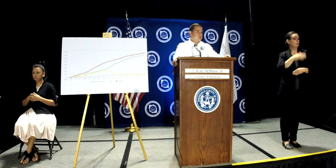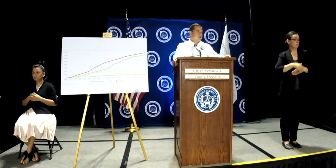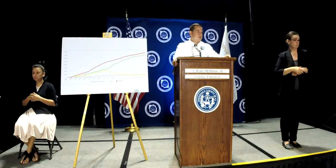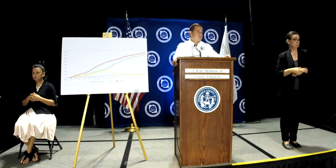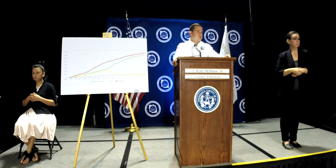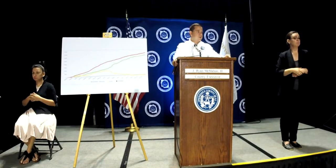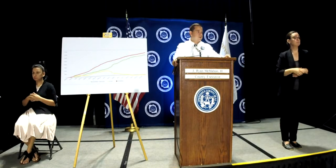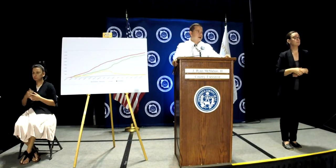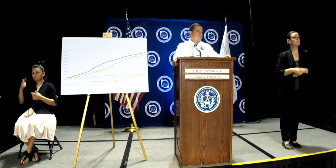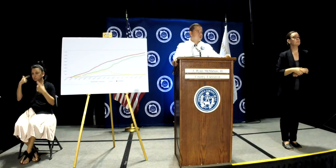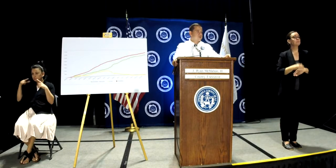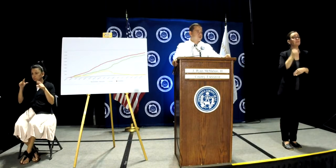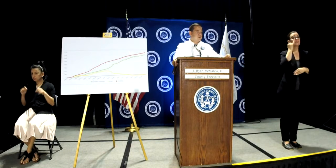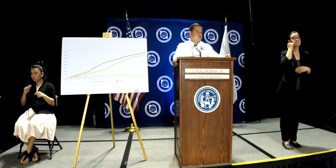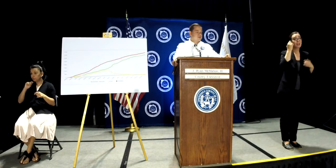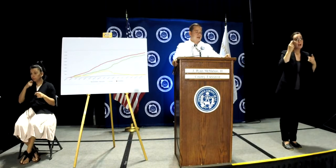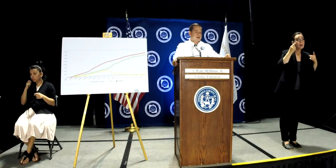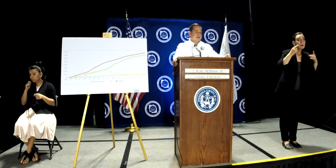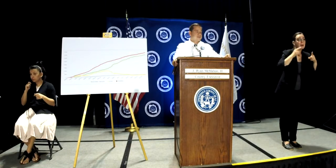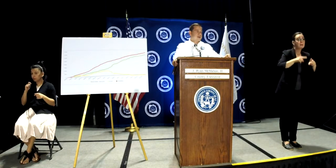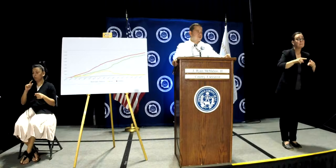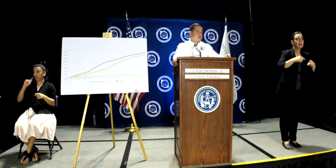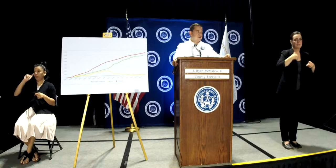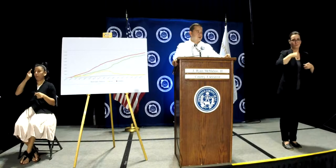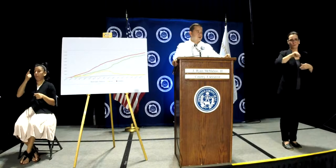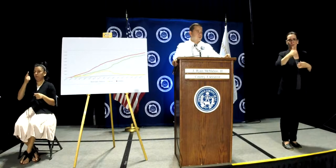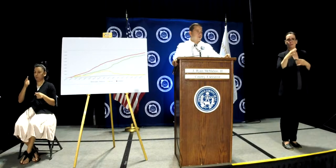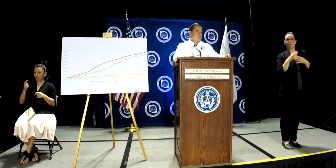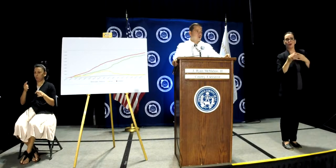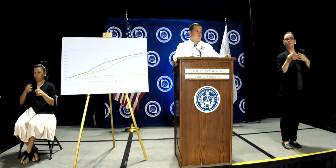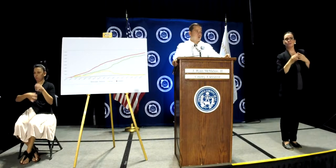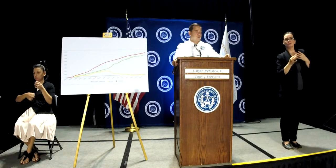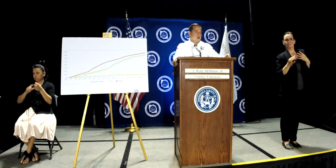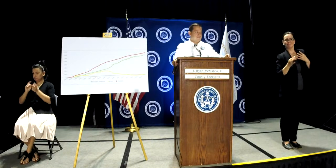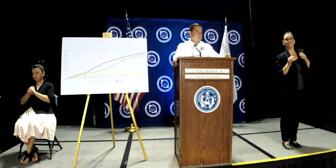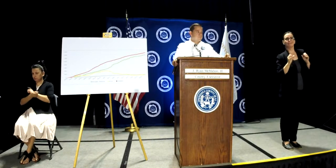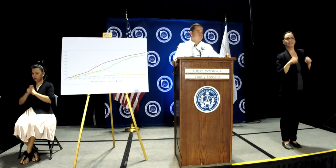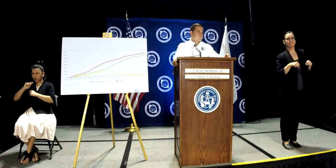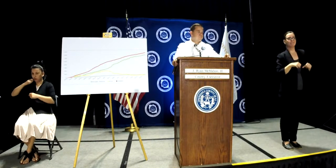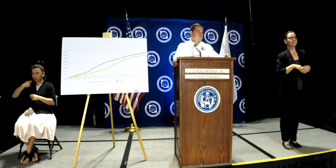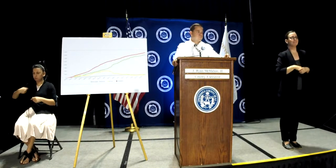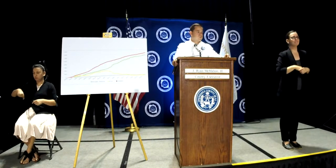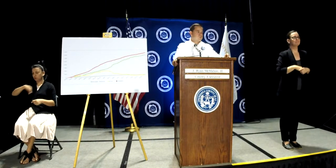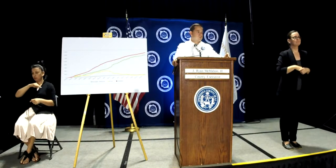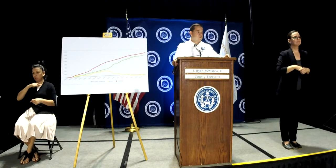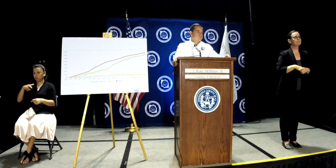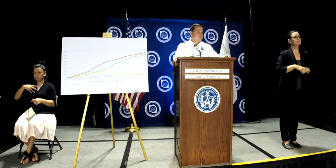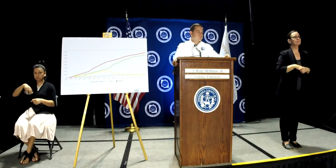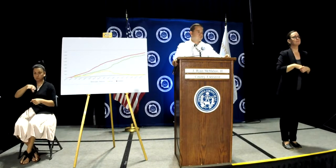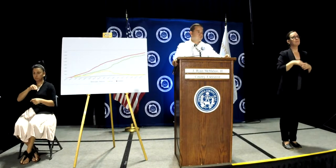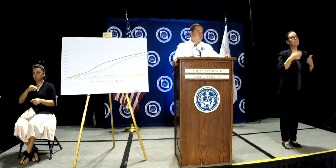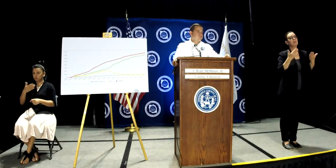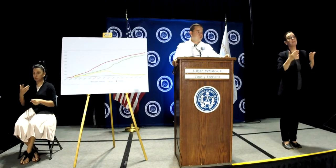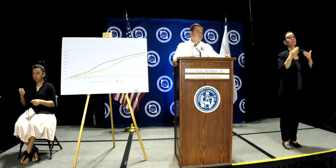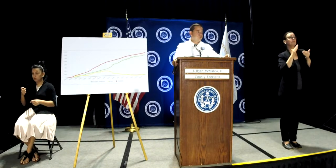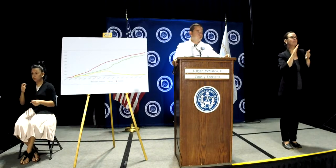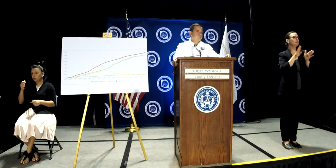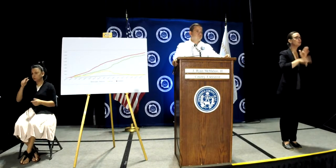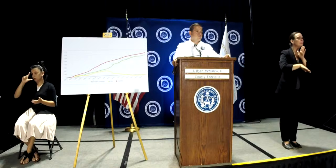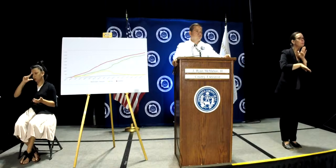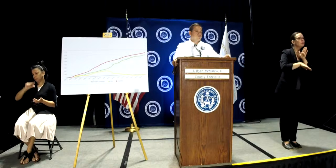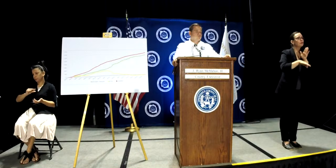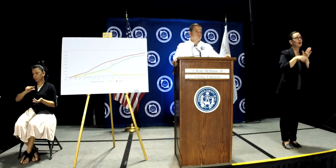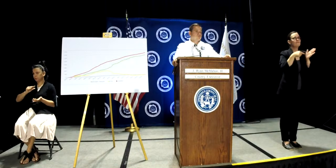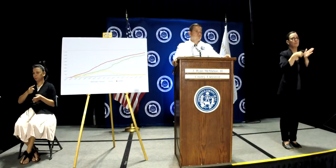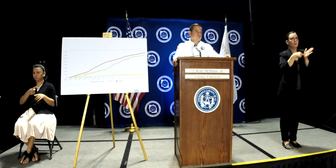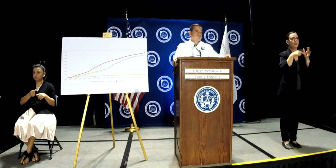that being an option as much as diagnostic. I think probably a more affordable option. Do you have any idea what that generally costs if you